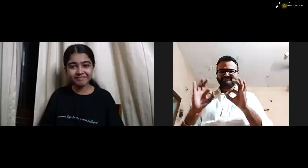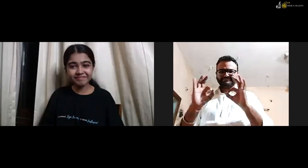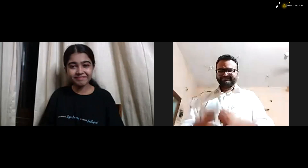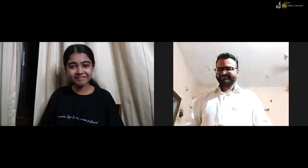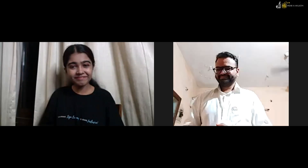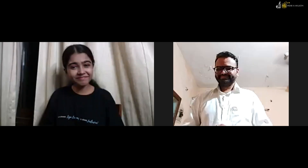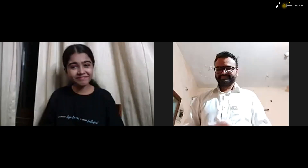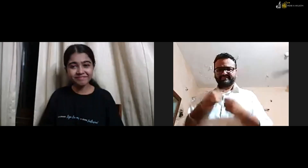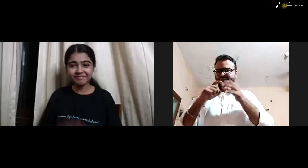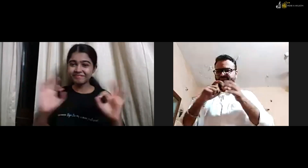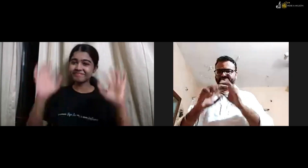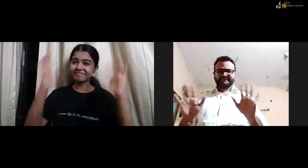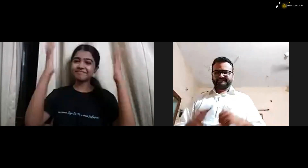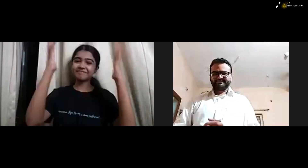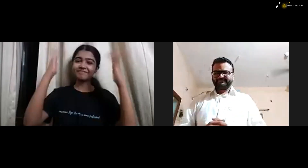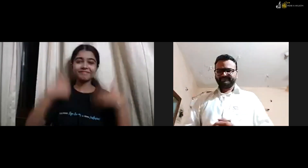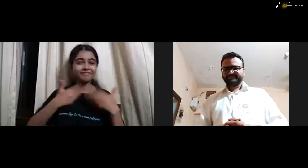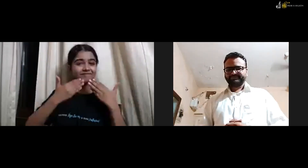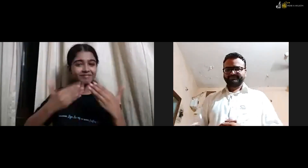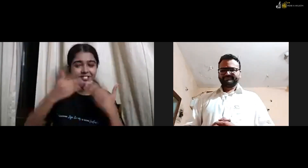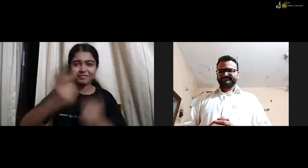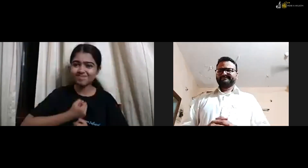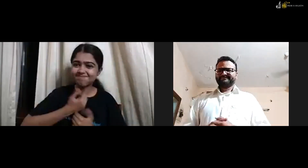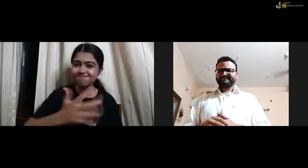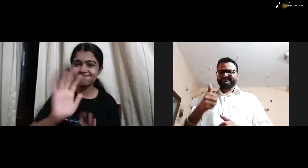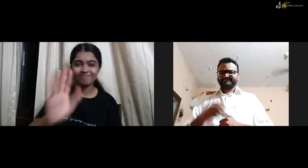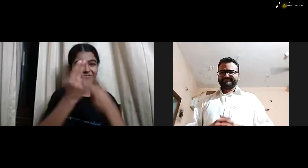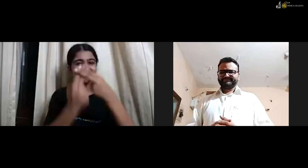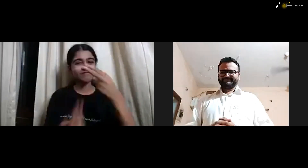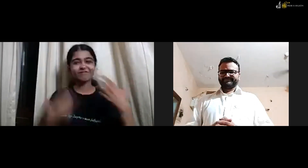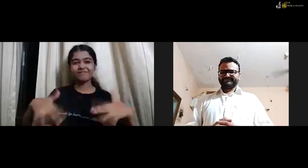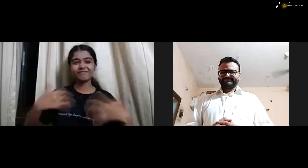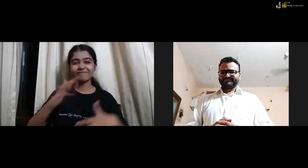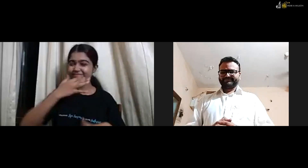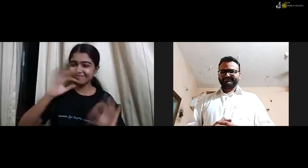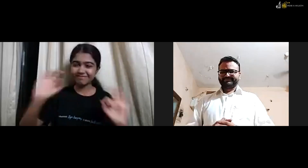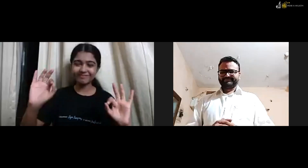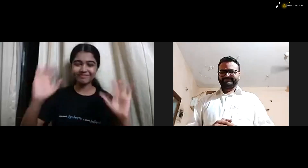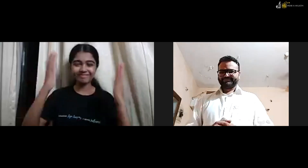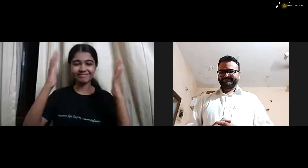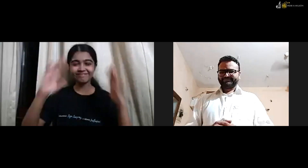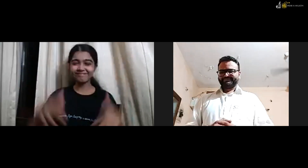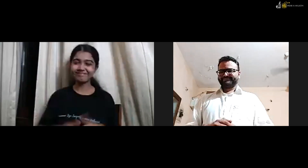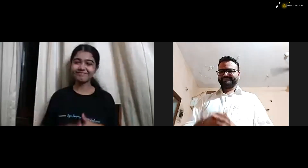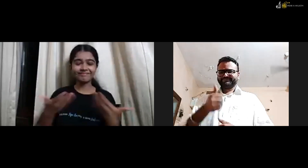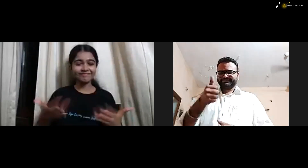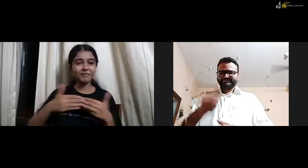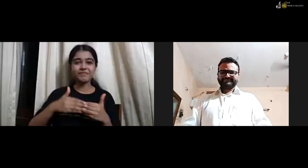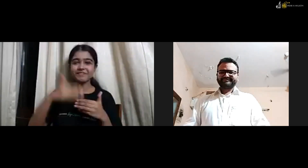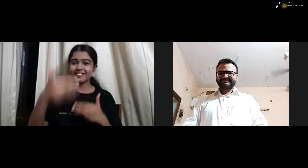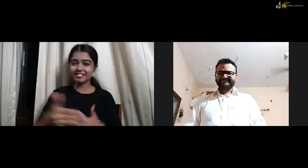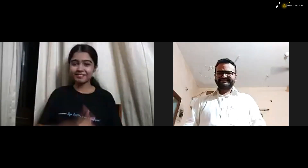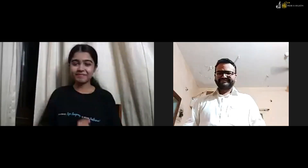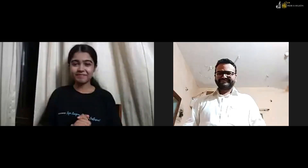presentation from a deaf leader who told us. That's great, so interesting. Thank you so much for expressing your story. Thank you so